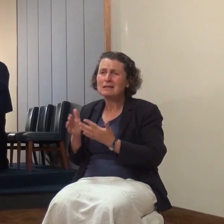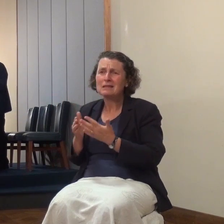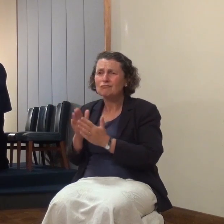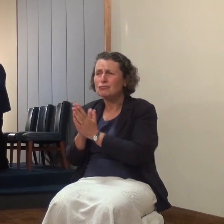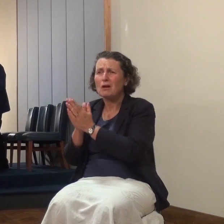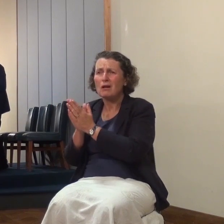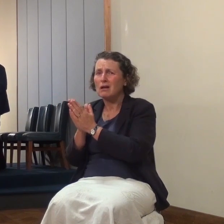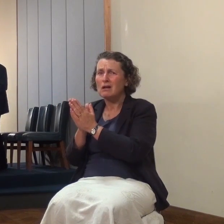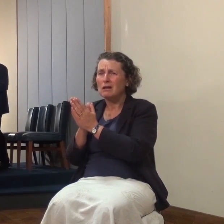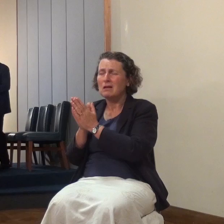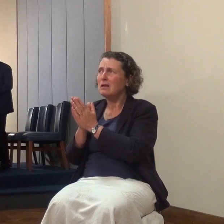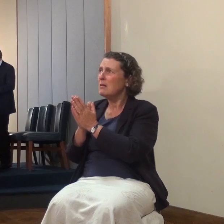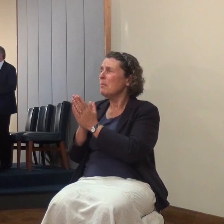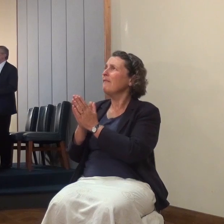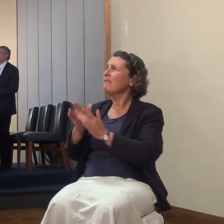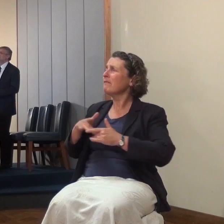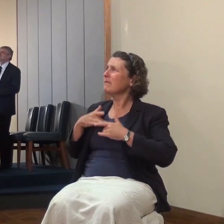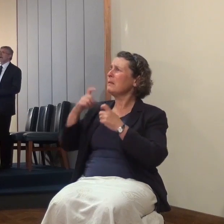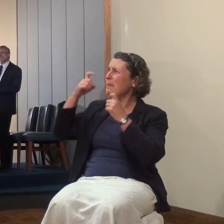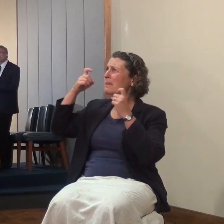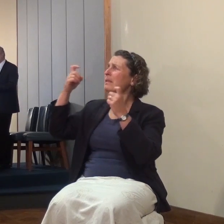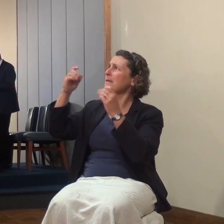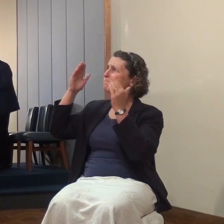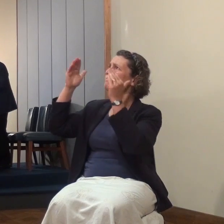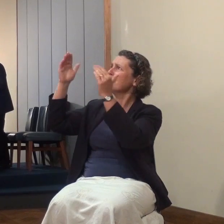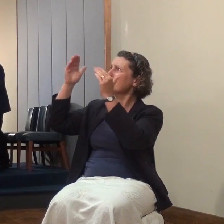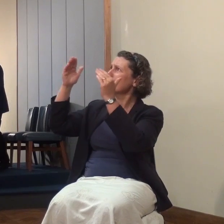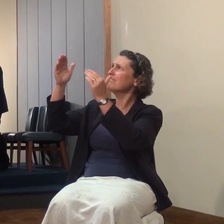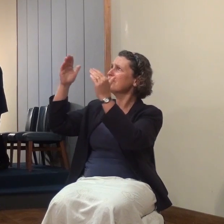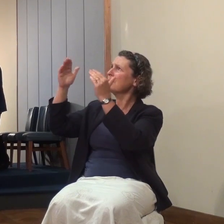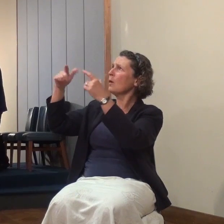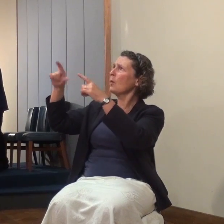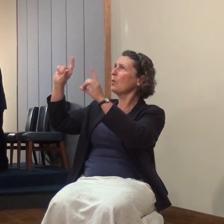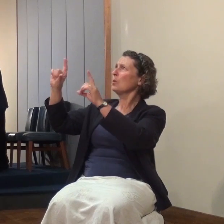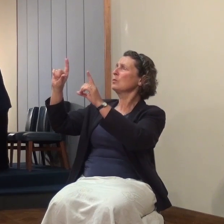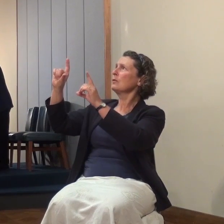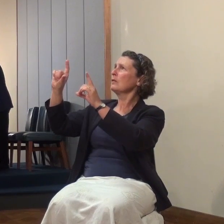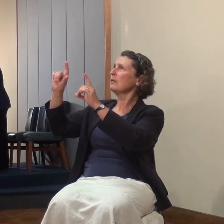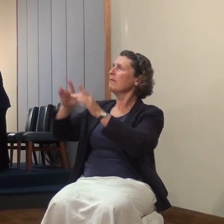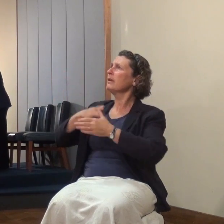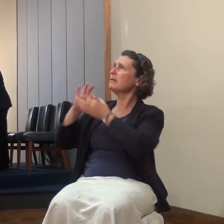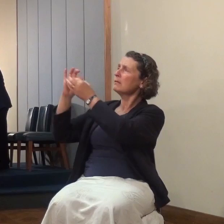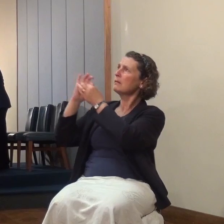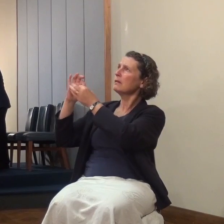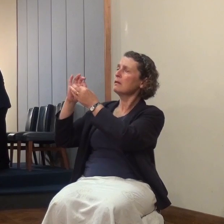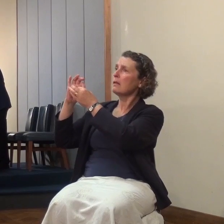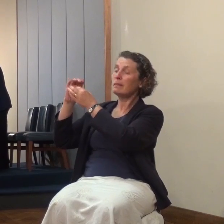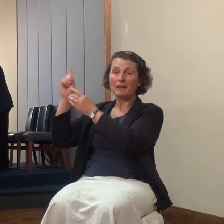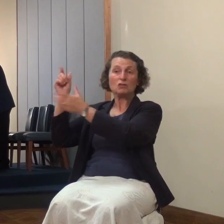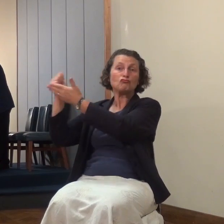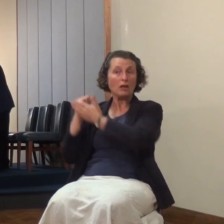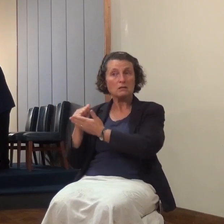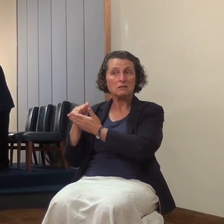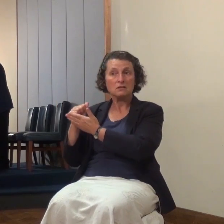for me to have been in the Lord's presence. And to have that capacity is a sign, actually, of grace